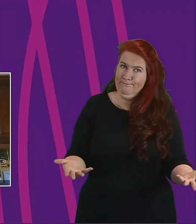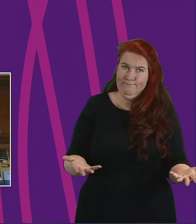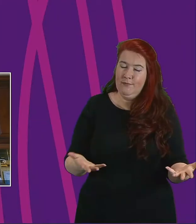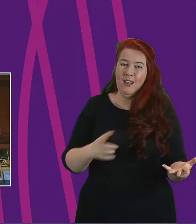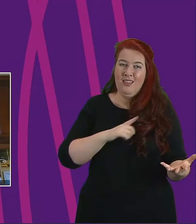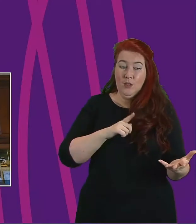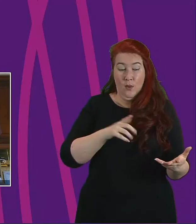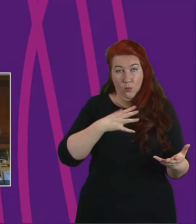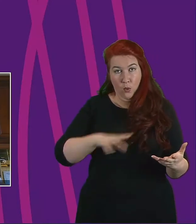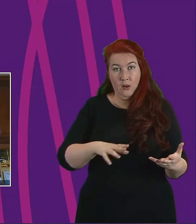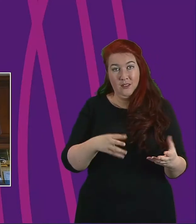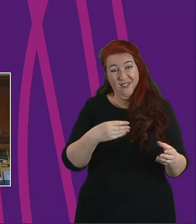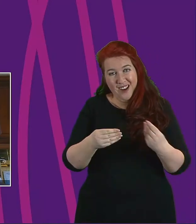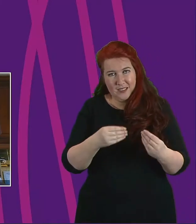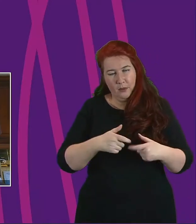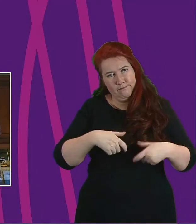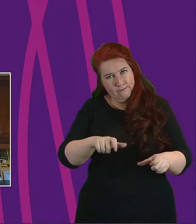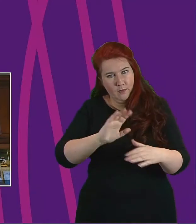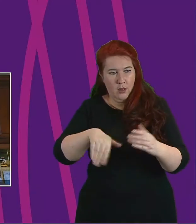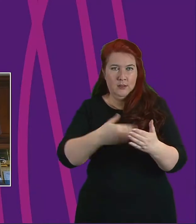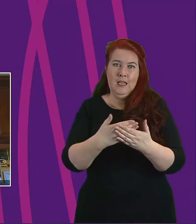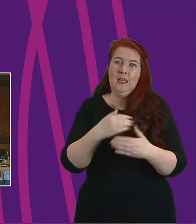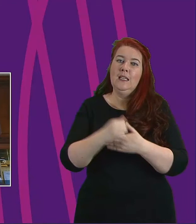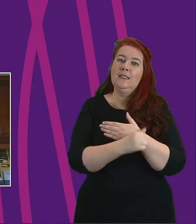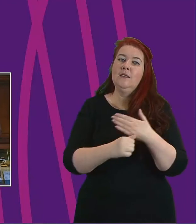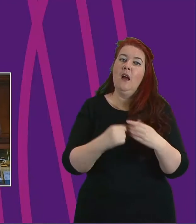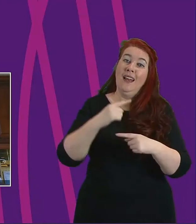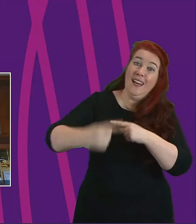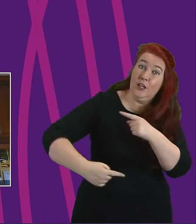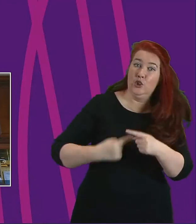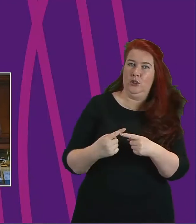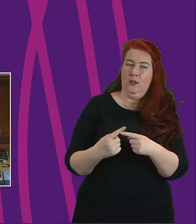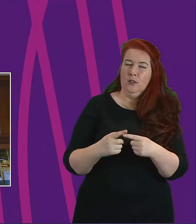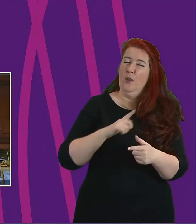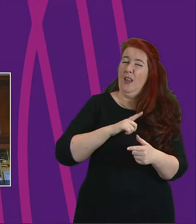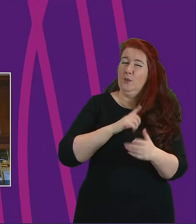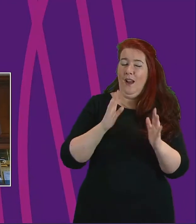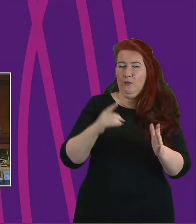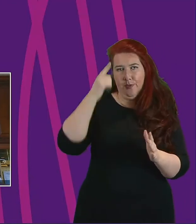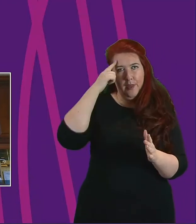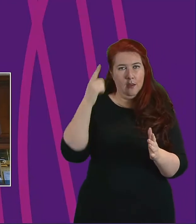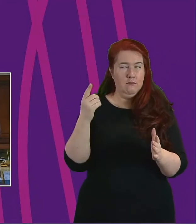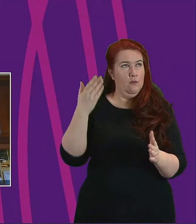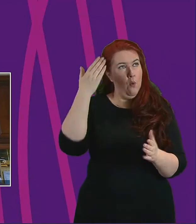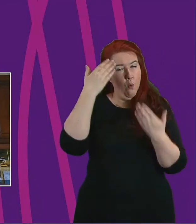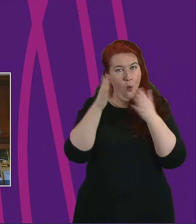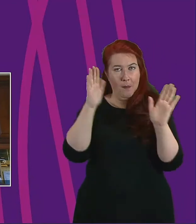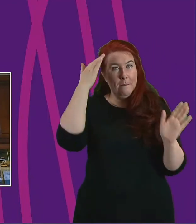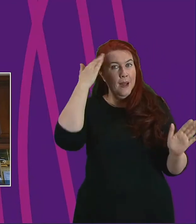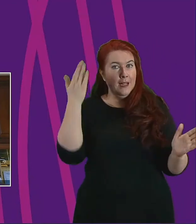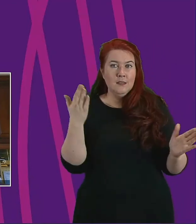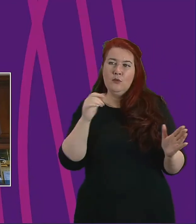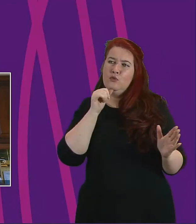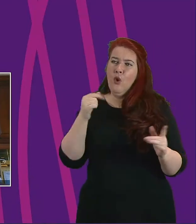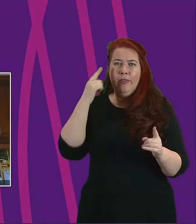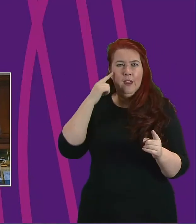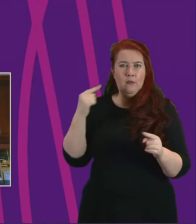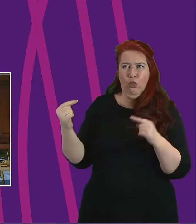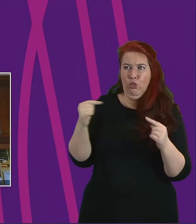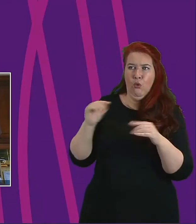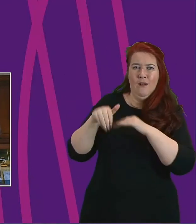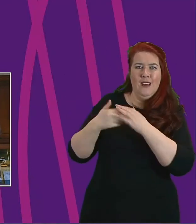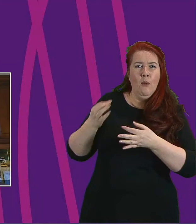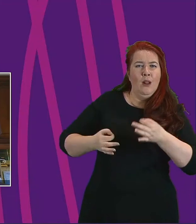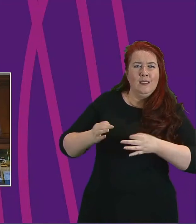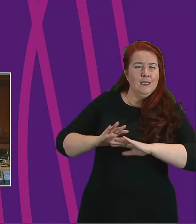absolutely essential that we approach in an open-minded fashion and a non-political, non-partisan fashion the need to provide that support.